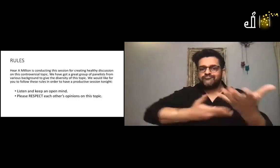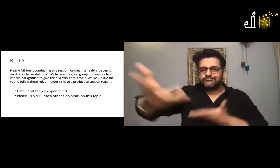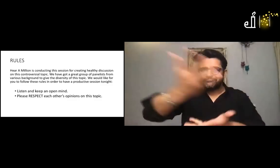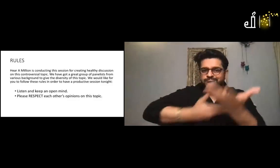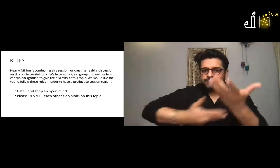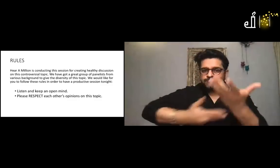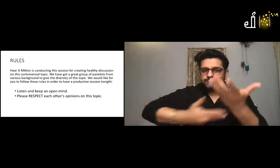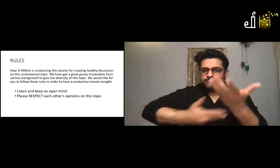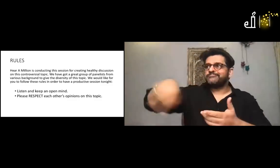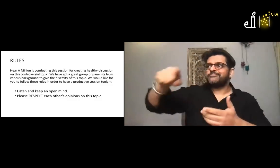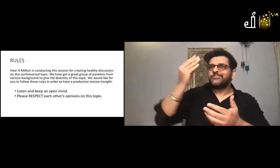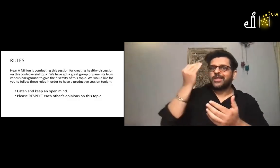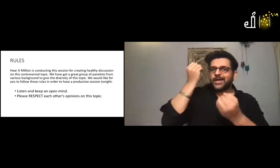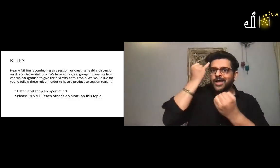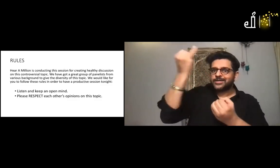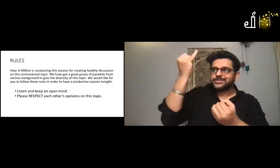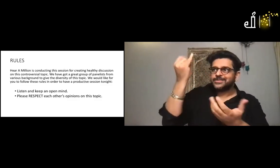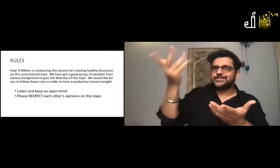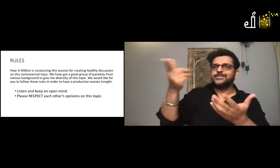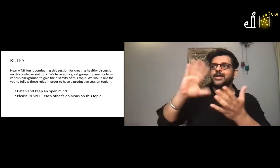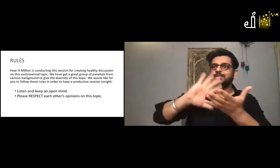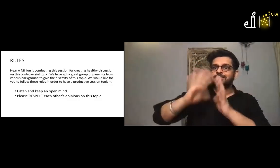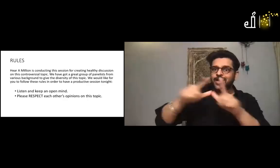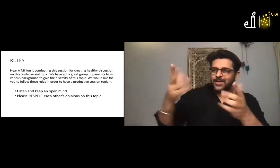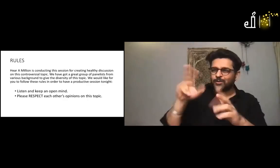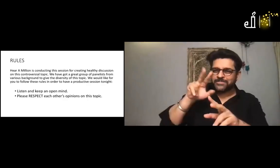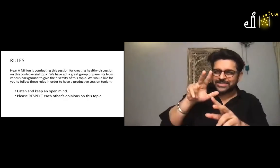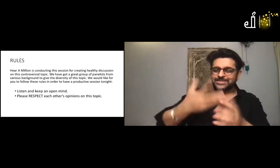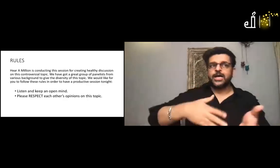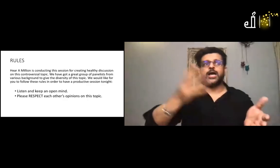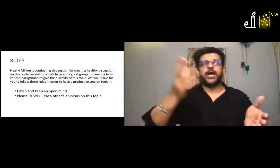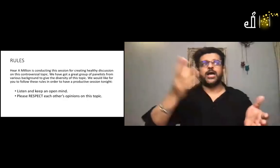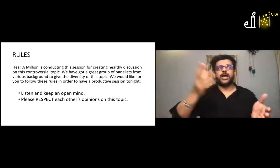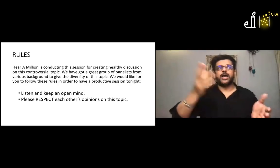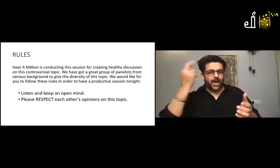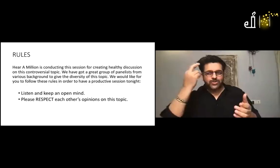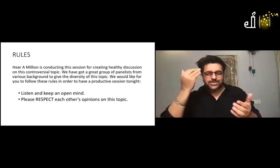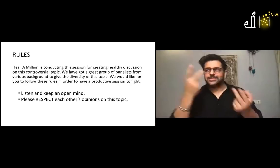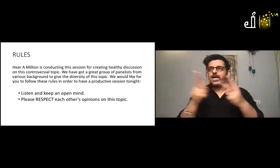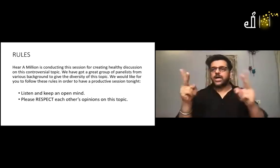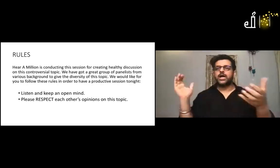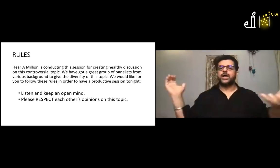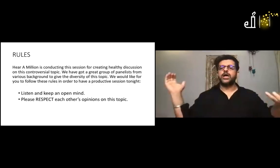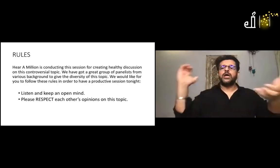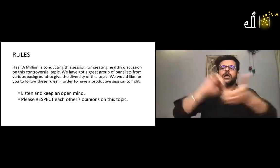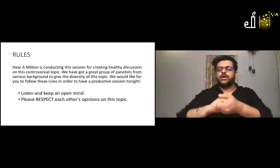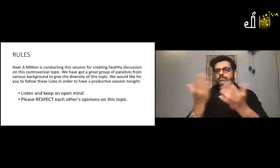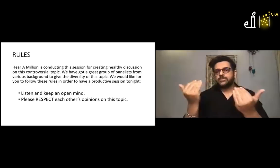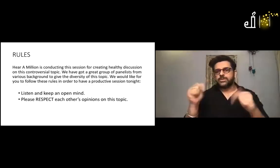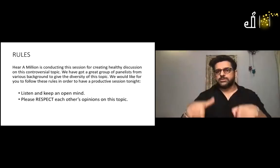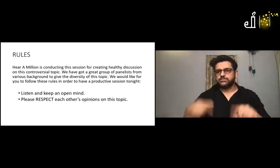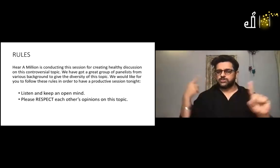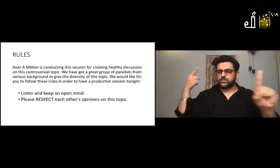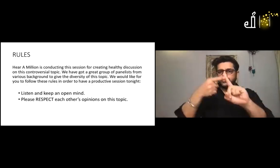can possibly learn it is through socialization and learning about sign language, learning about different perspectives, why